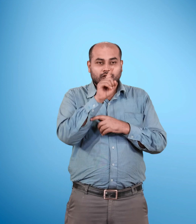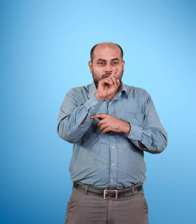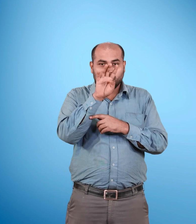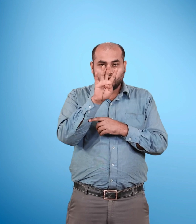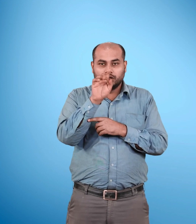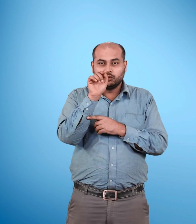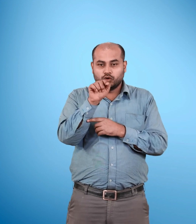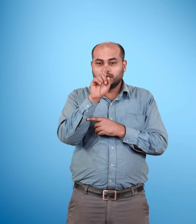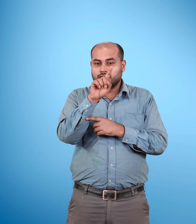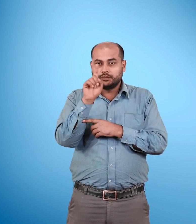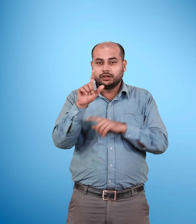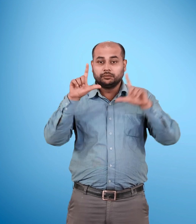Figure 14.11.